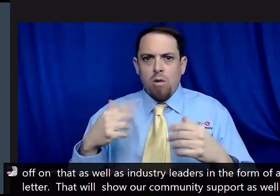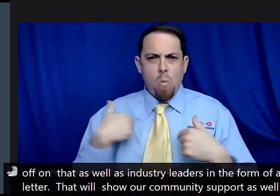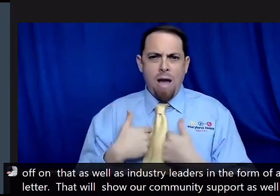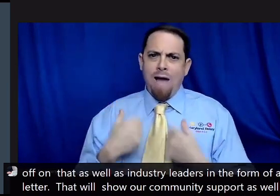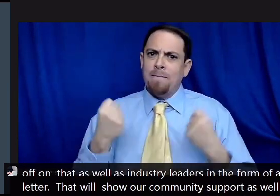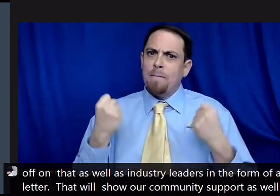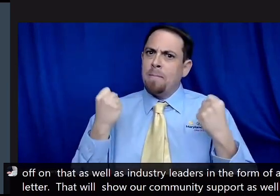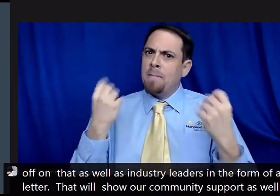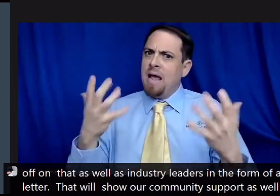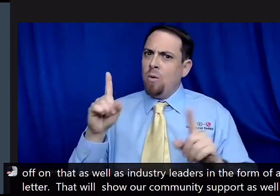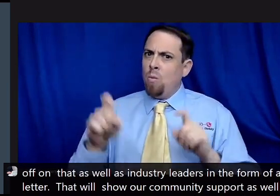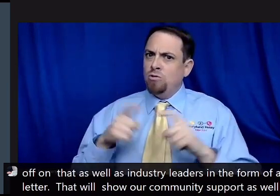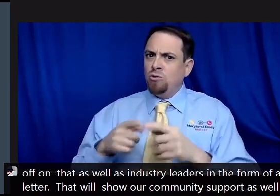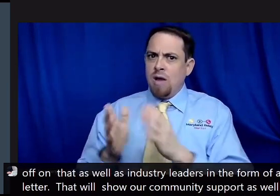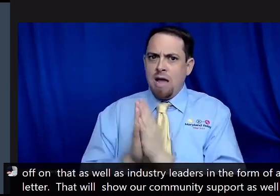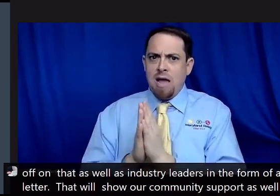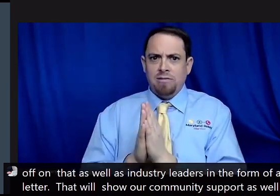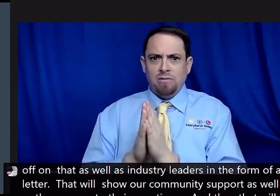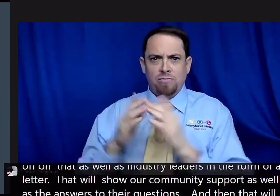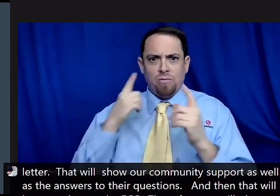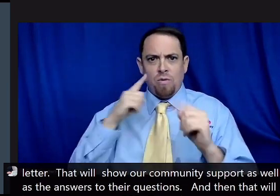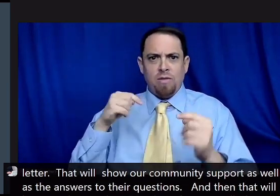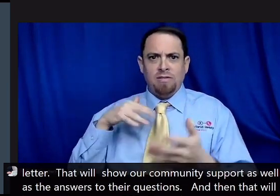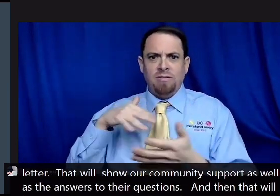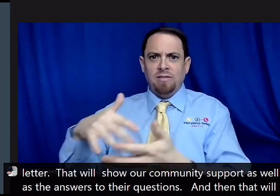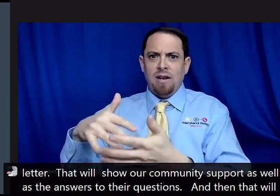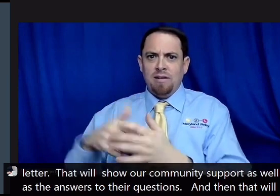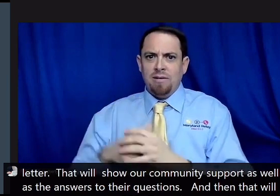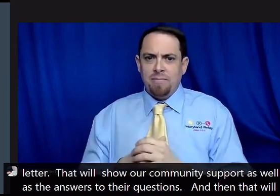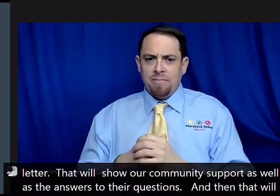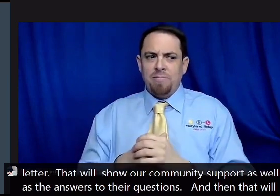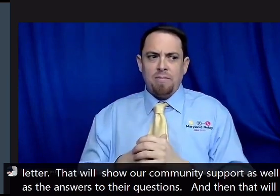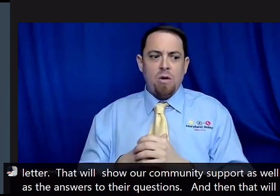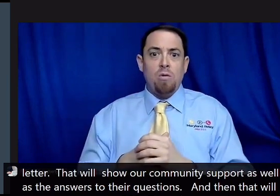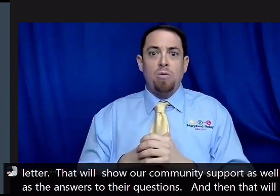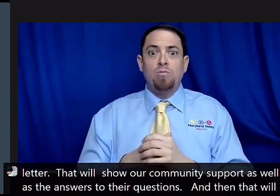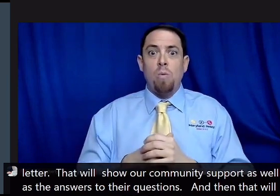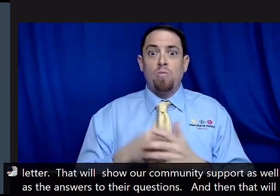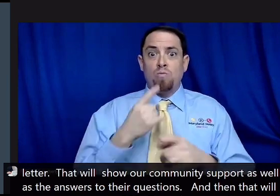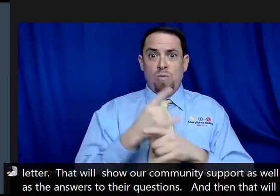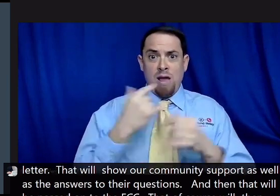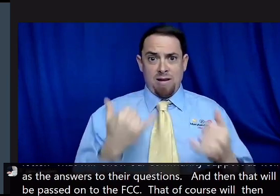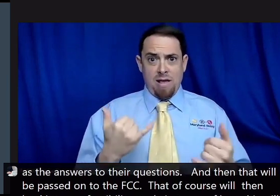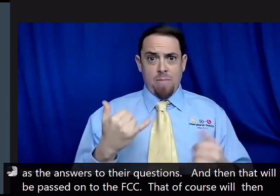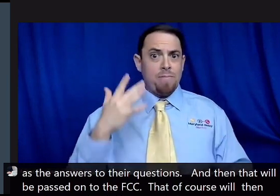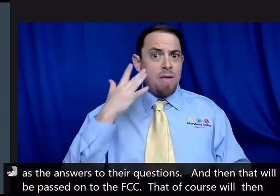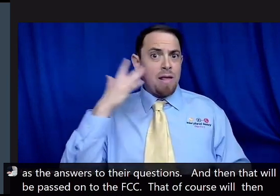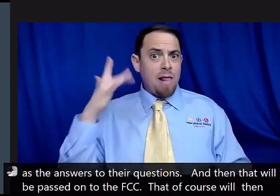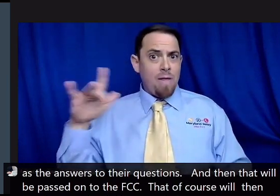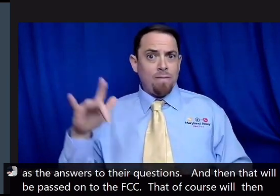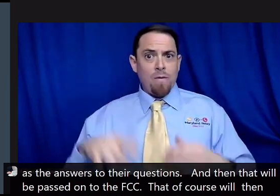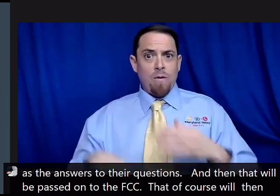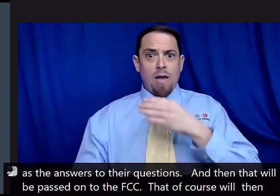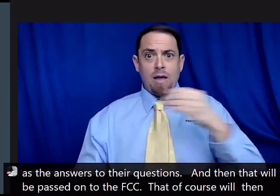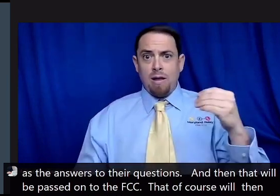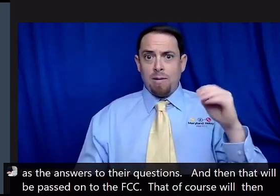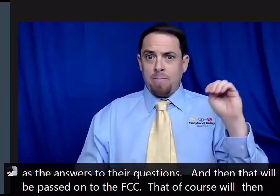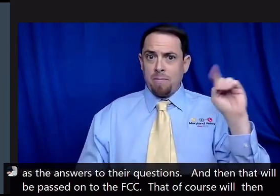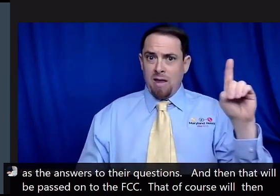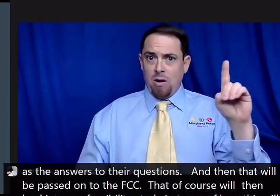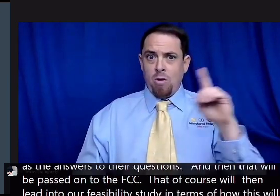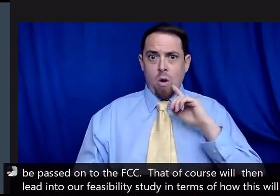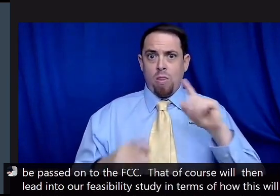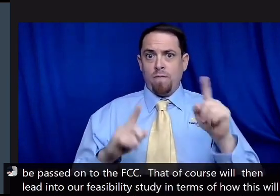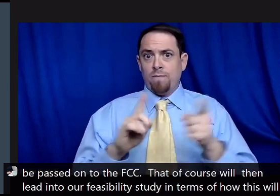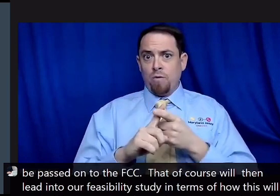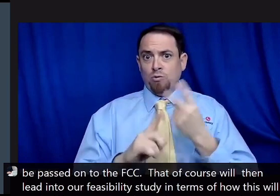That, of course, will then lead into our feasibility study in terms of how this will work. We have a lot of questions that are going to be pertinent parts of that study.